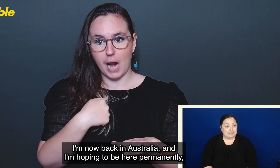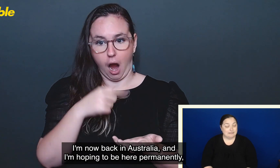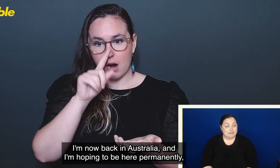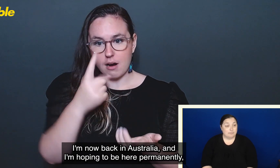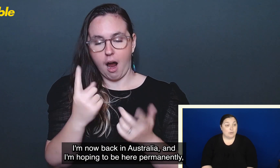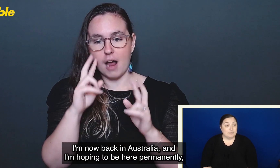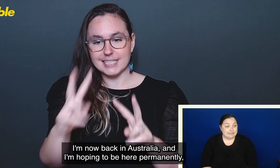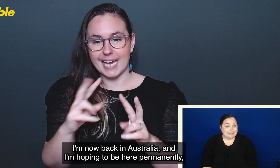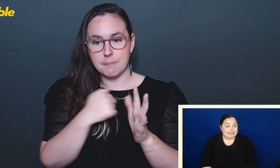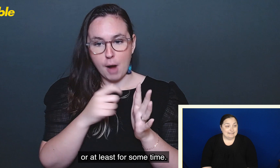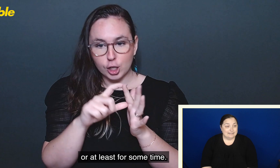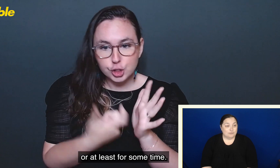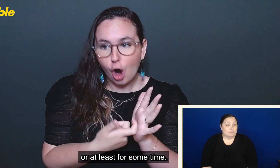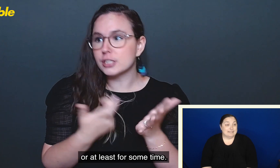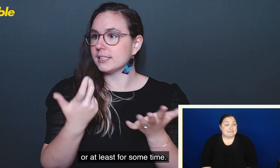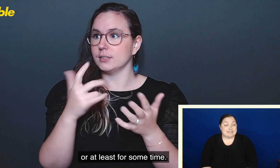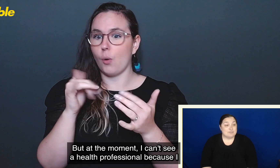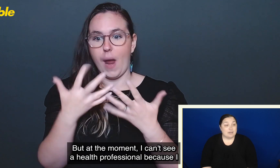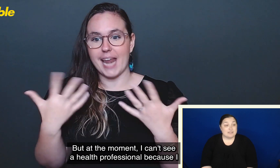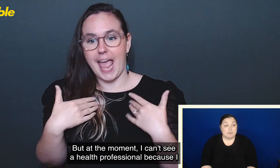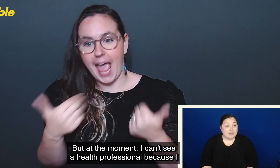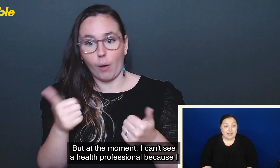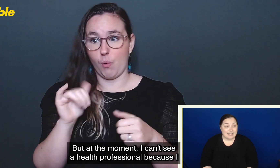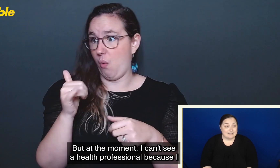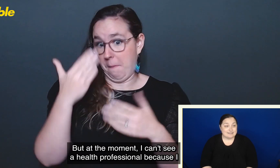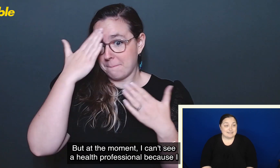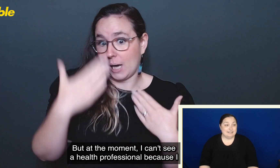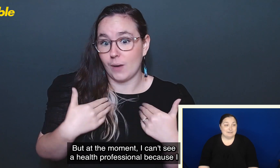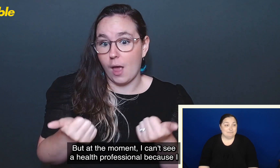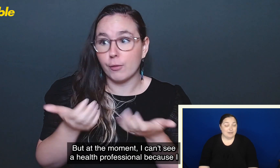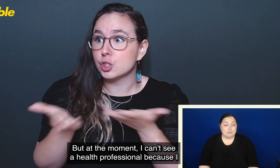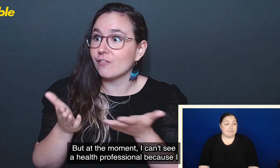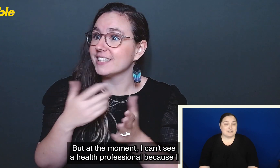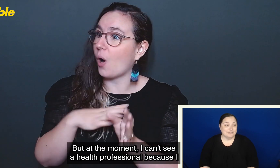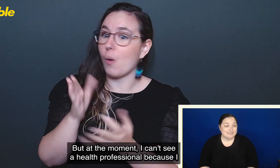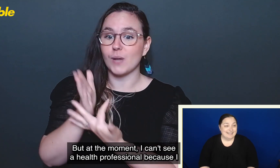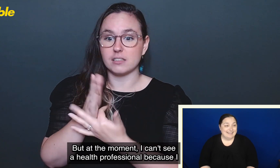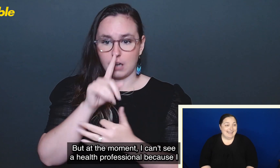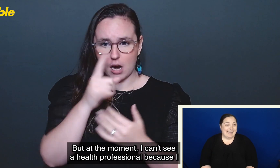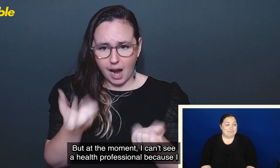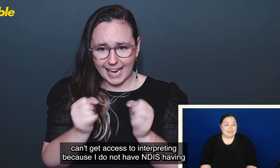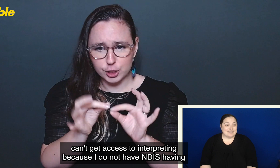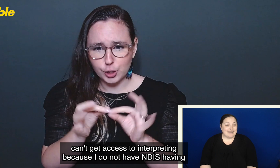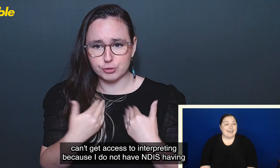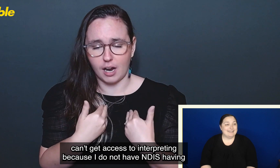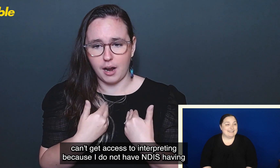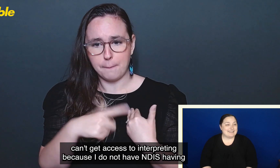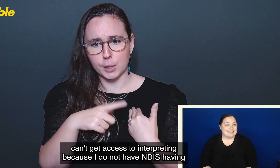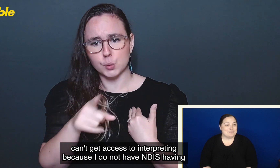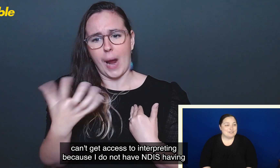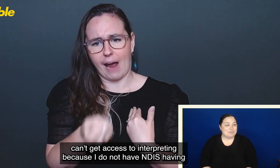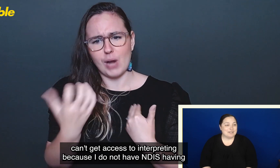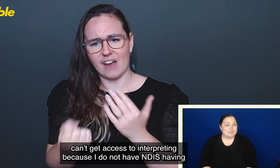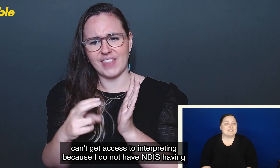here permanently, or at least for some time. But at the moment, I can't see a health professional because I can't get access